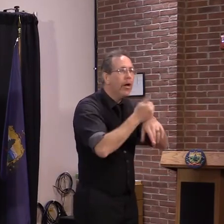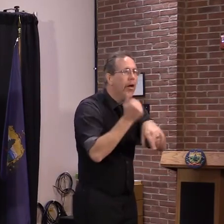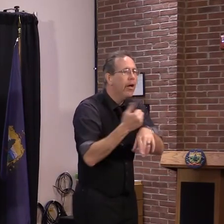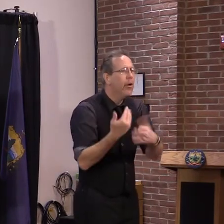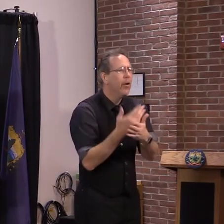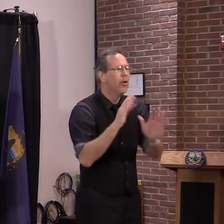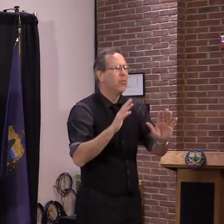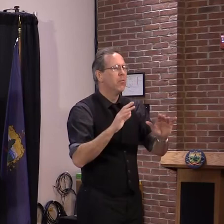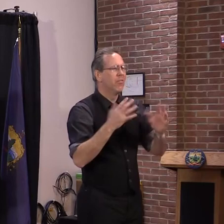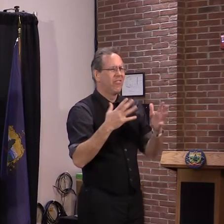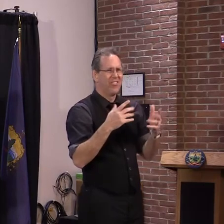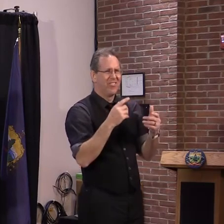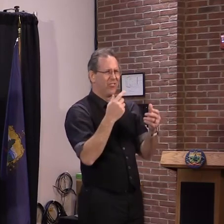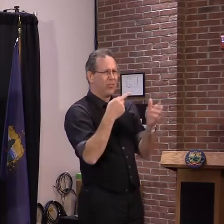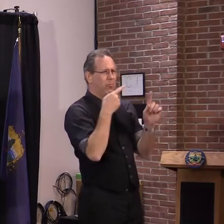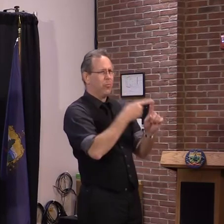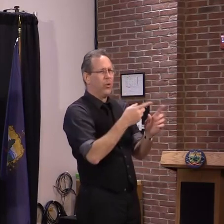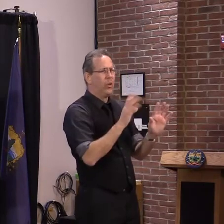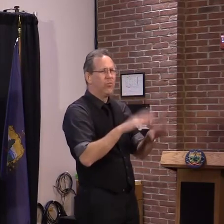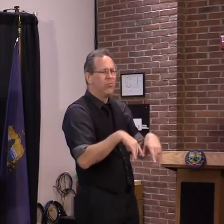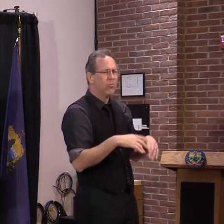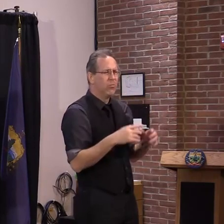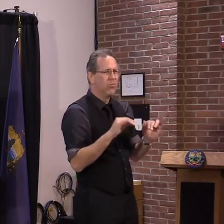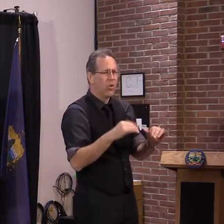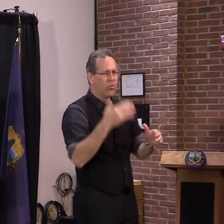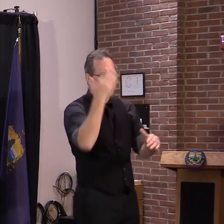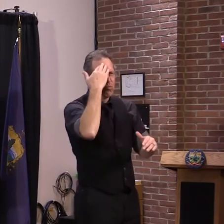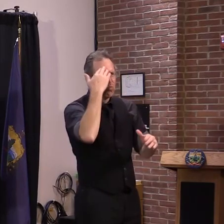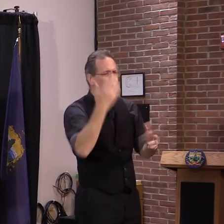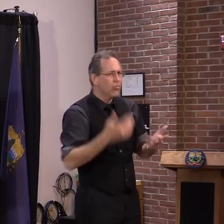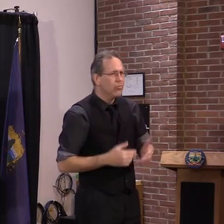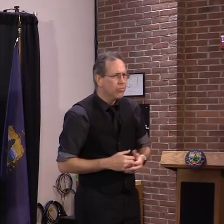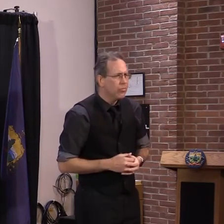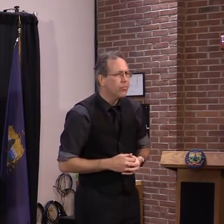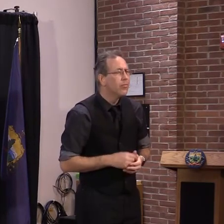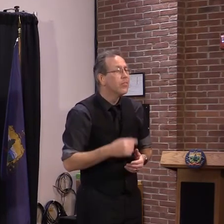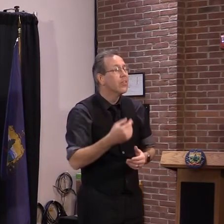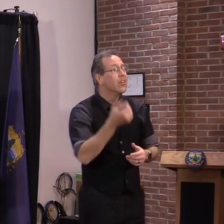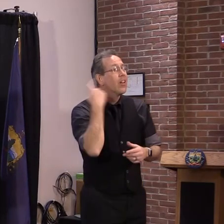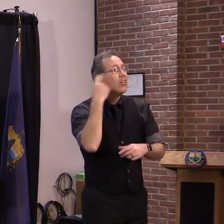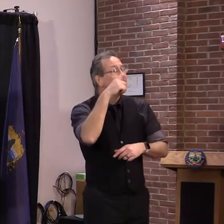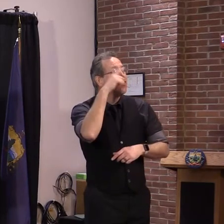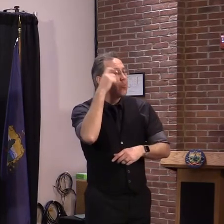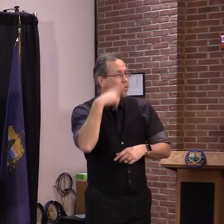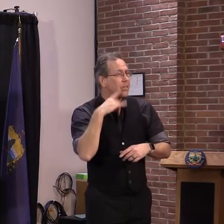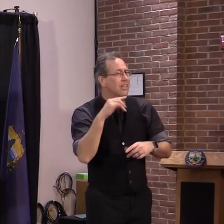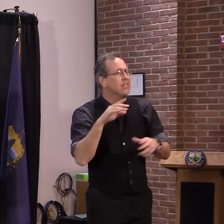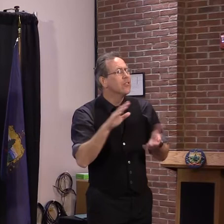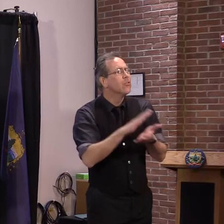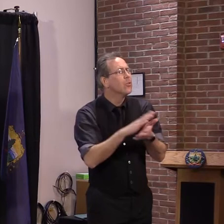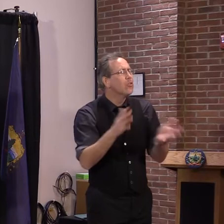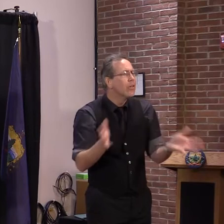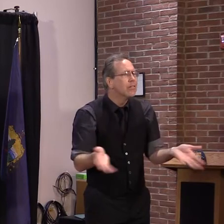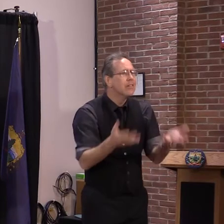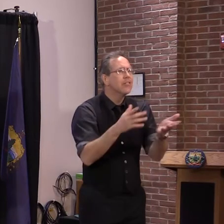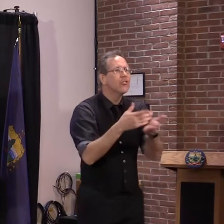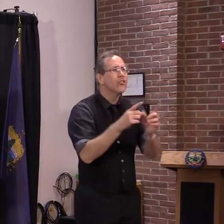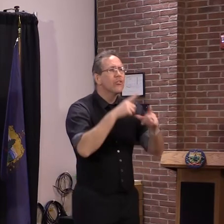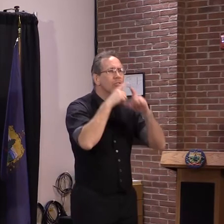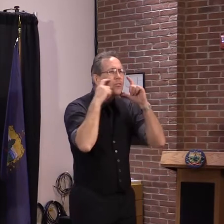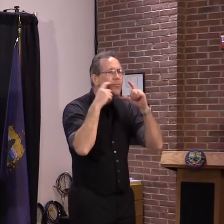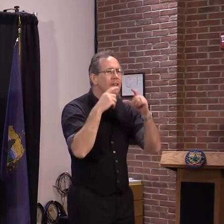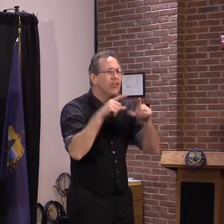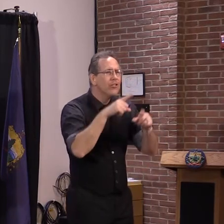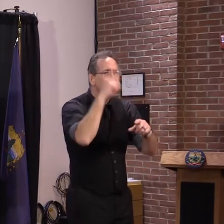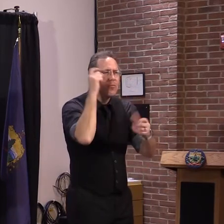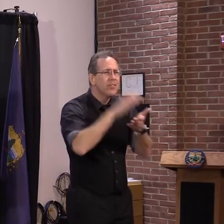wait and put off. You know, last summer we saw schools that still wanted to wear masks during the summer programs out of an abundance of caution. When